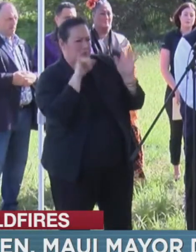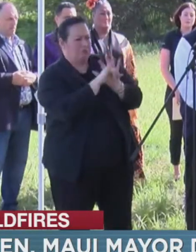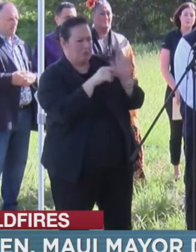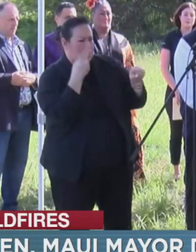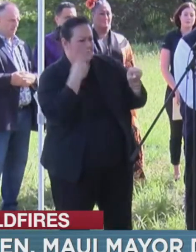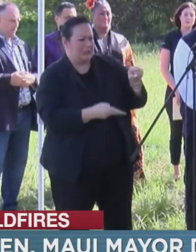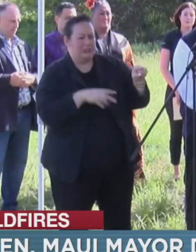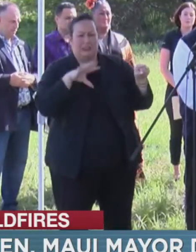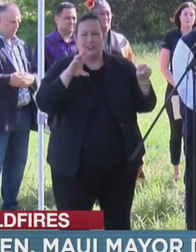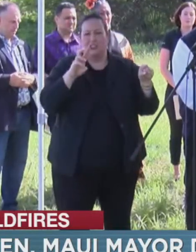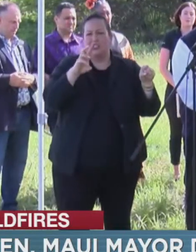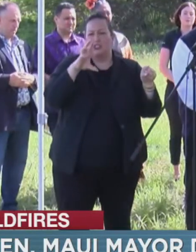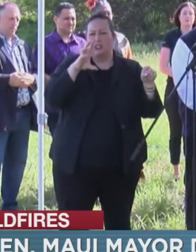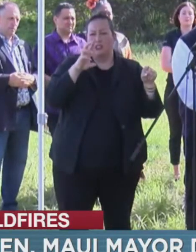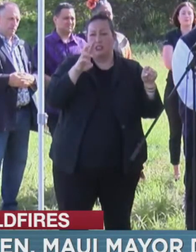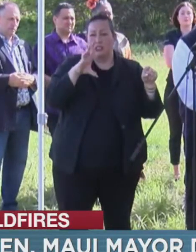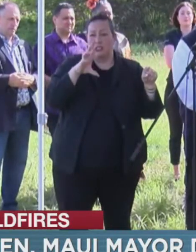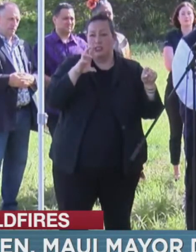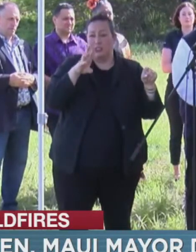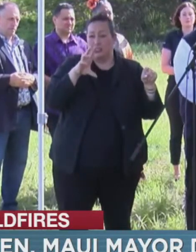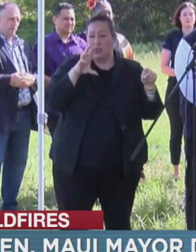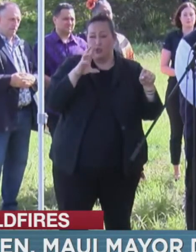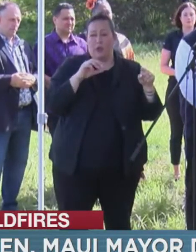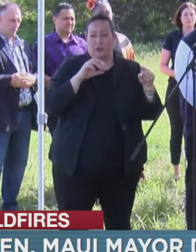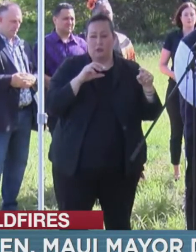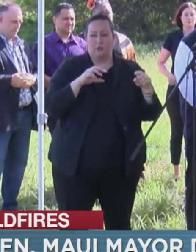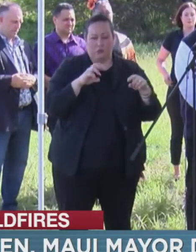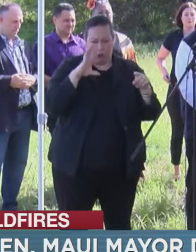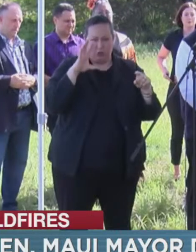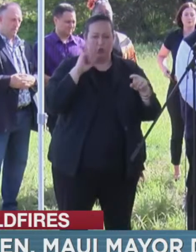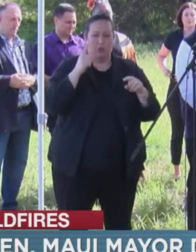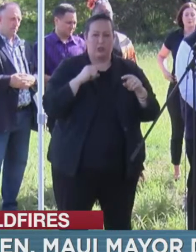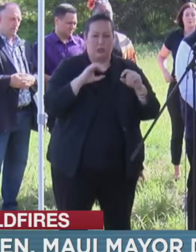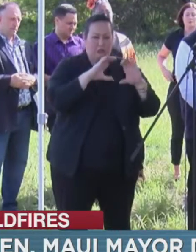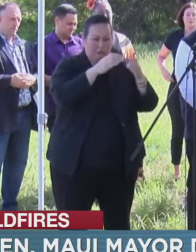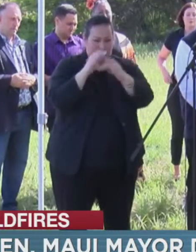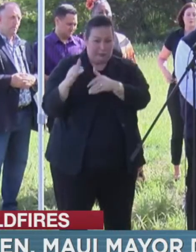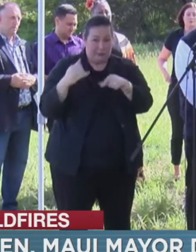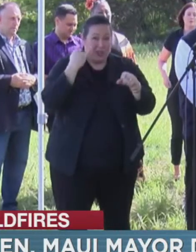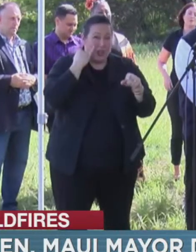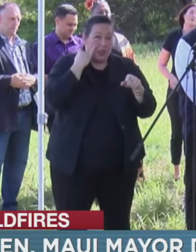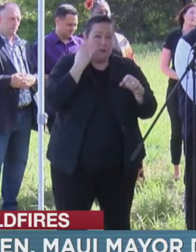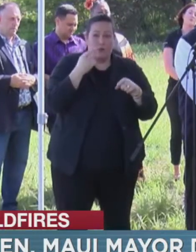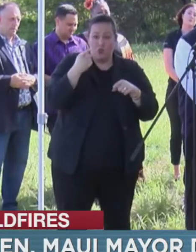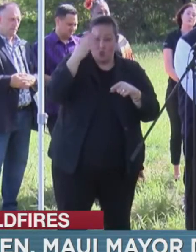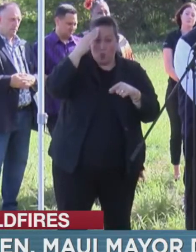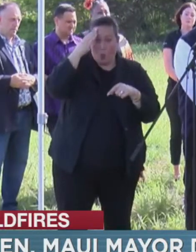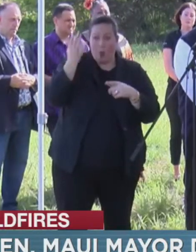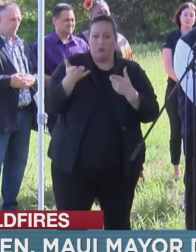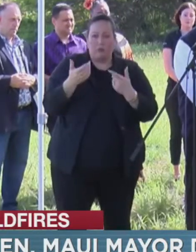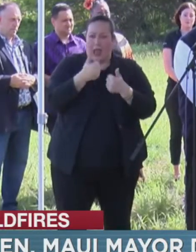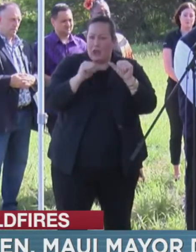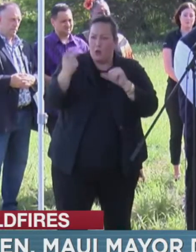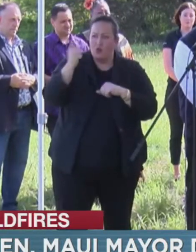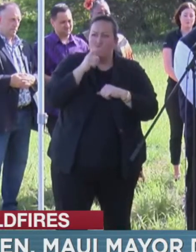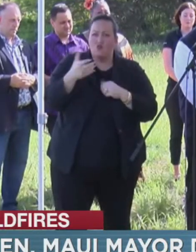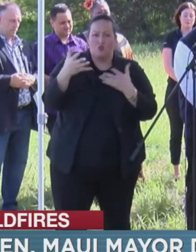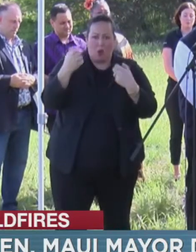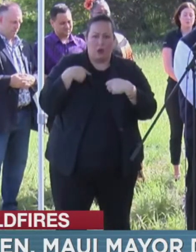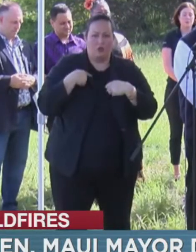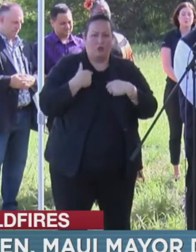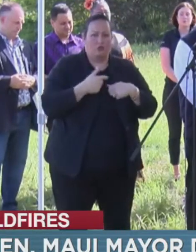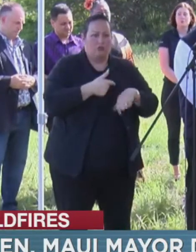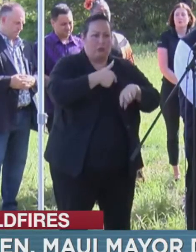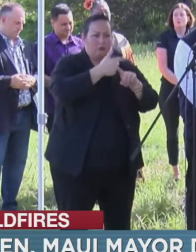pursuing 1,000 more. If you or someone you know is interested in leasing leasing units to FEMA for the direct lease